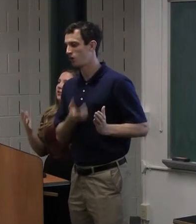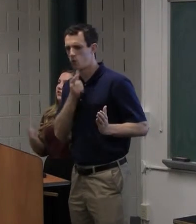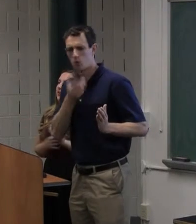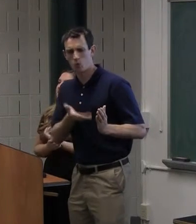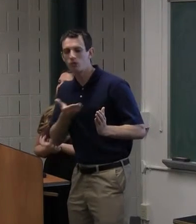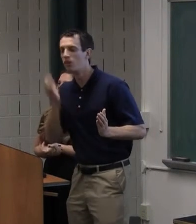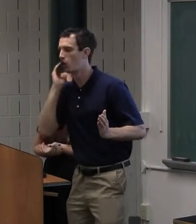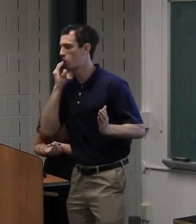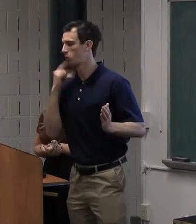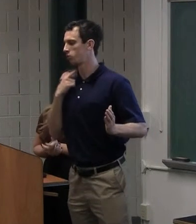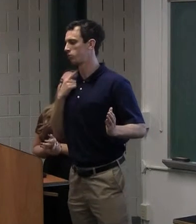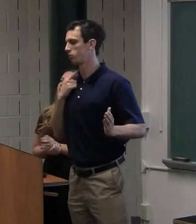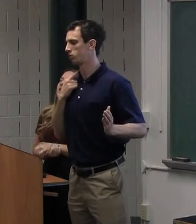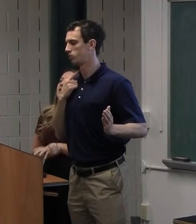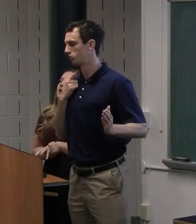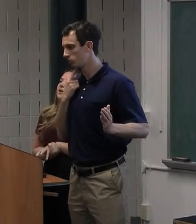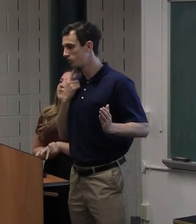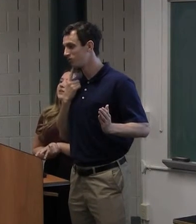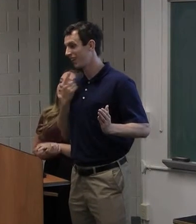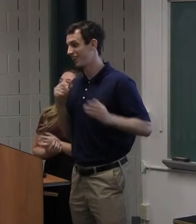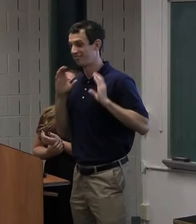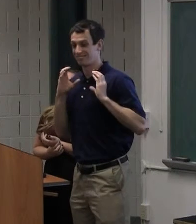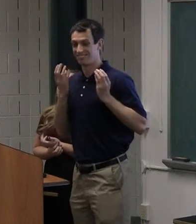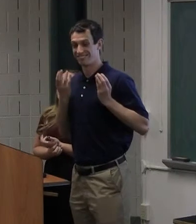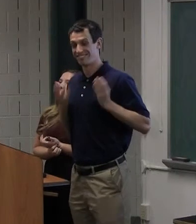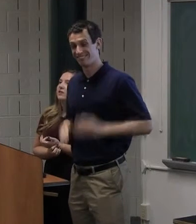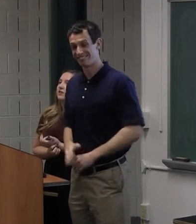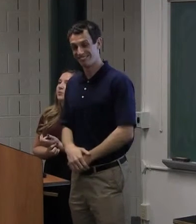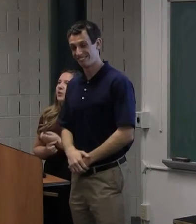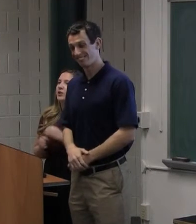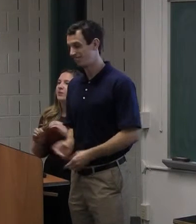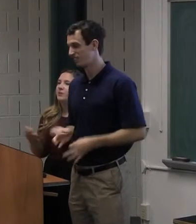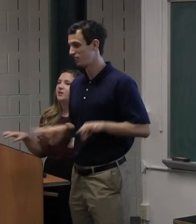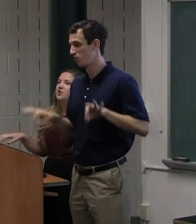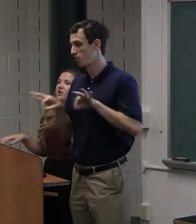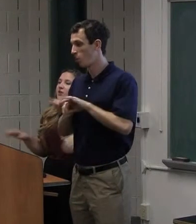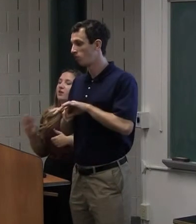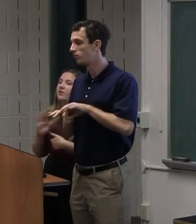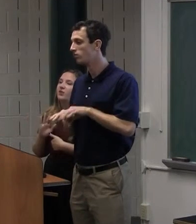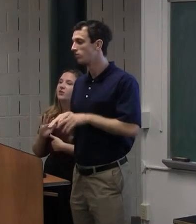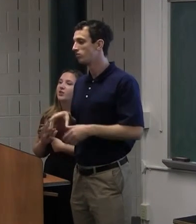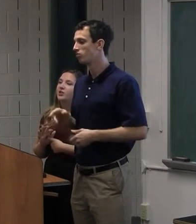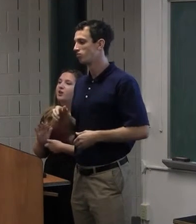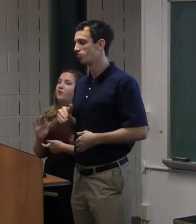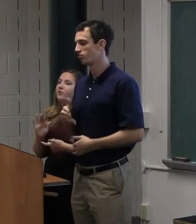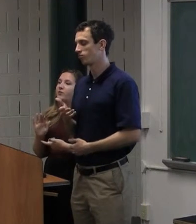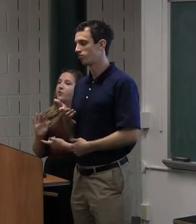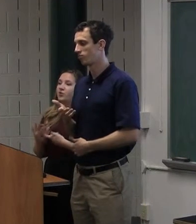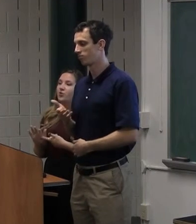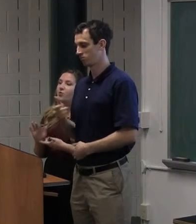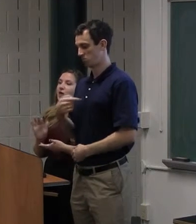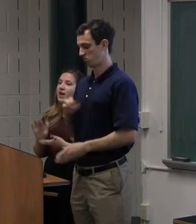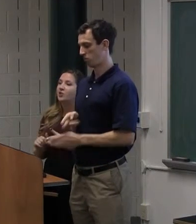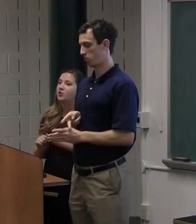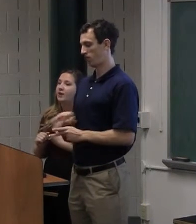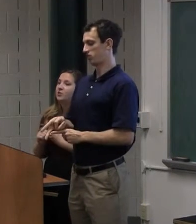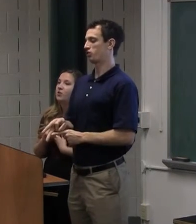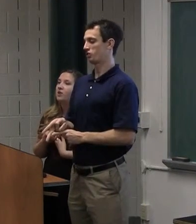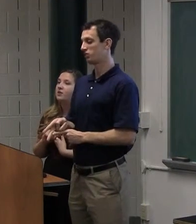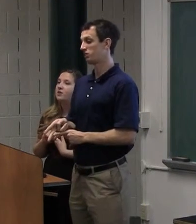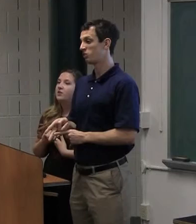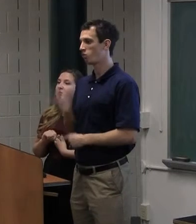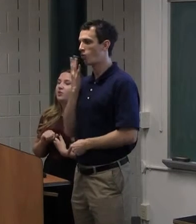putting on a good face, I like to say. It's really important that you're putting your reputation out there of not only yourself, your school, and